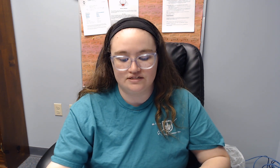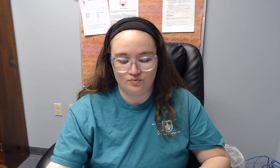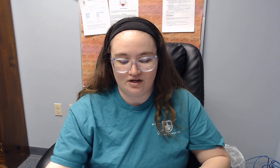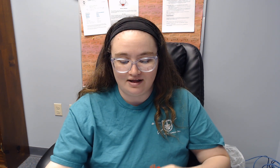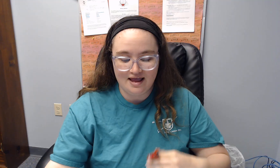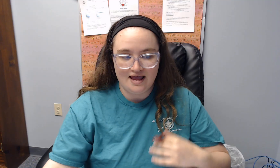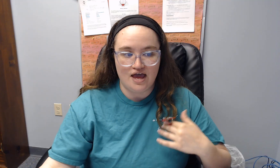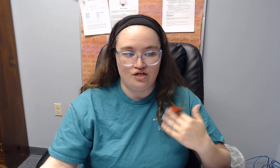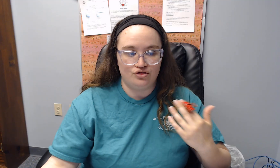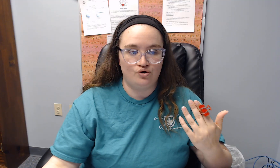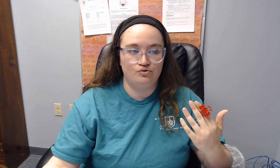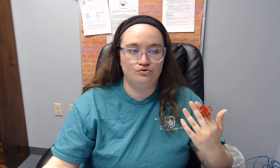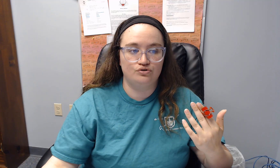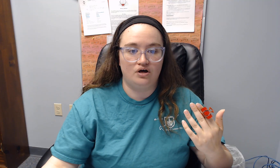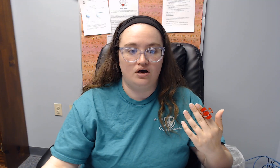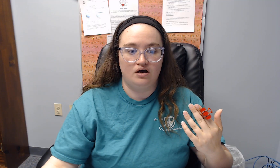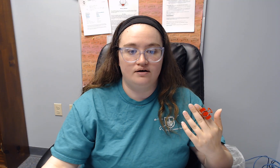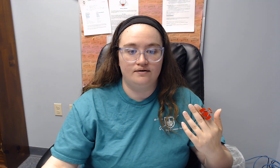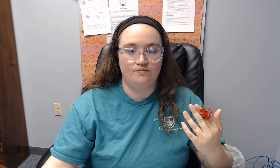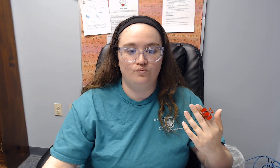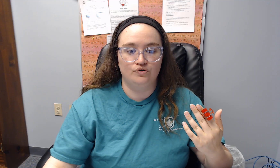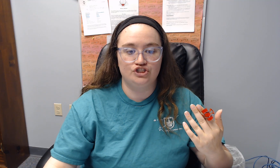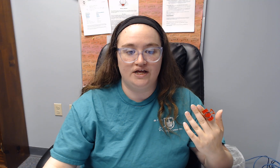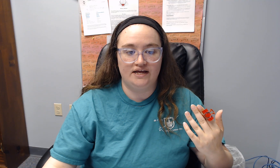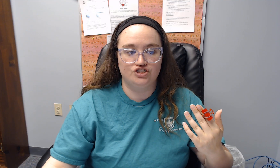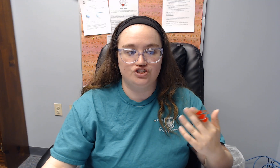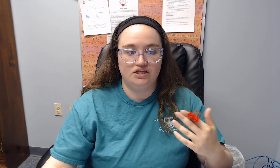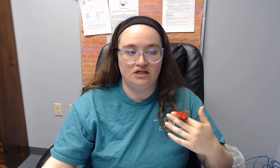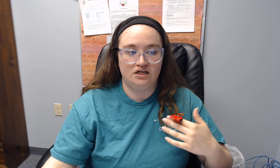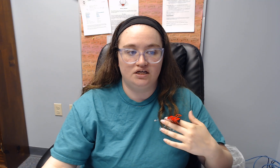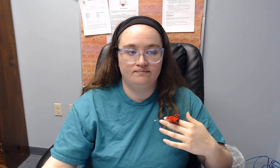well. And those will change